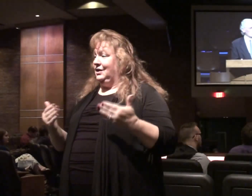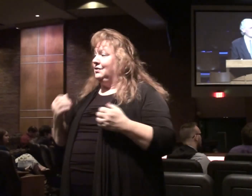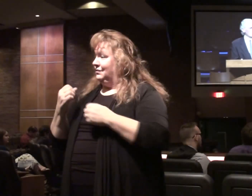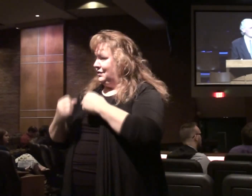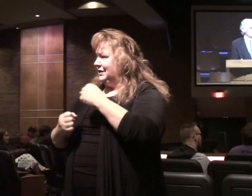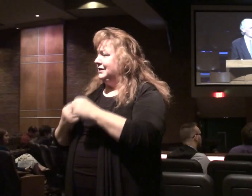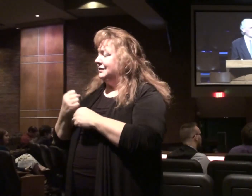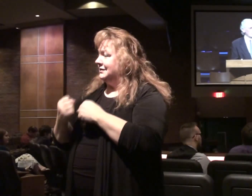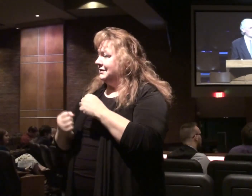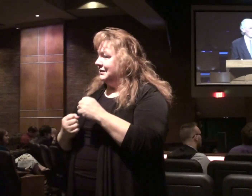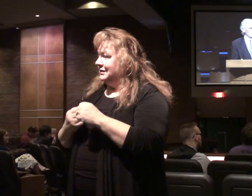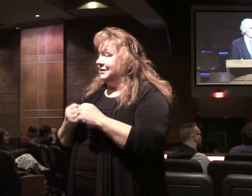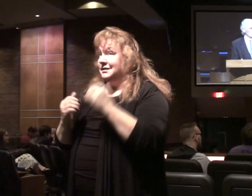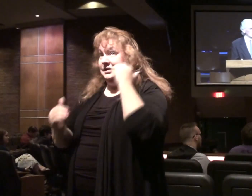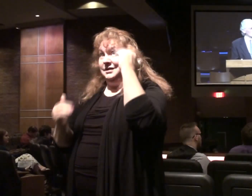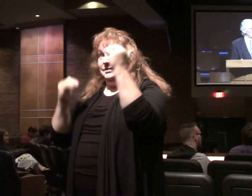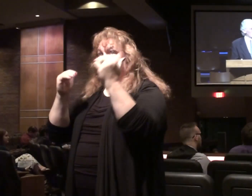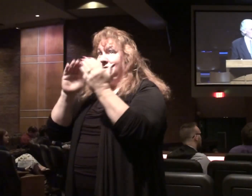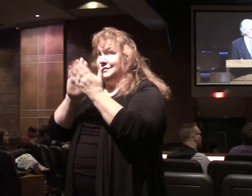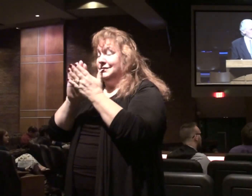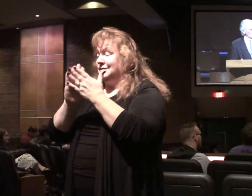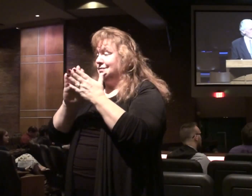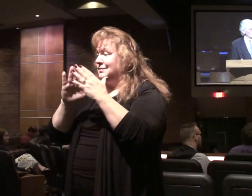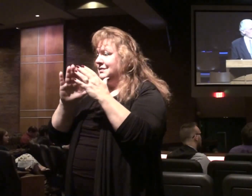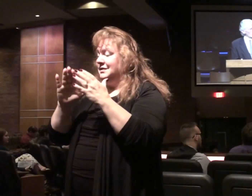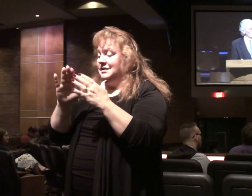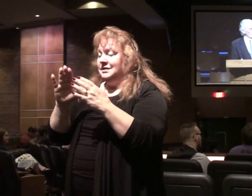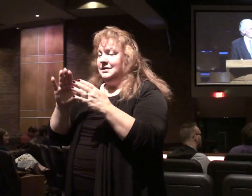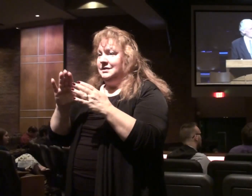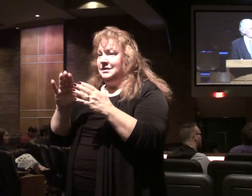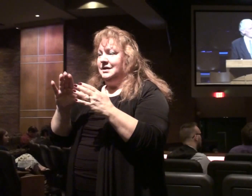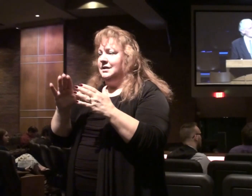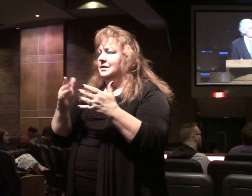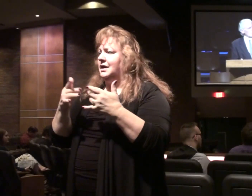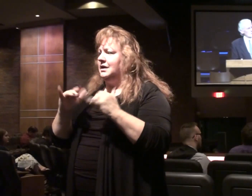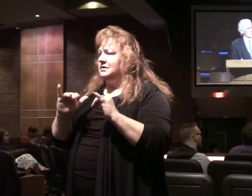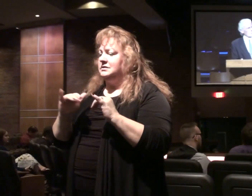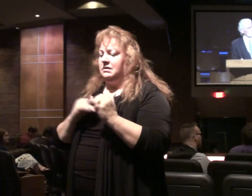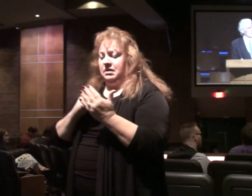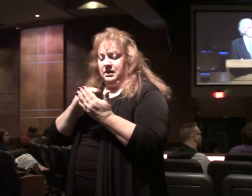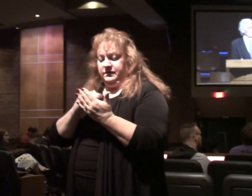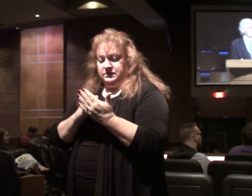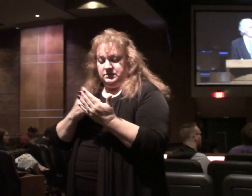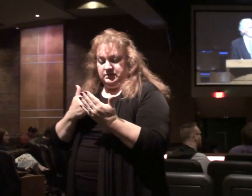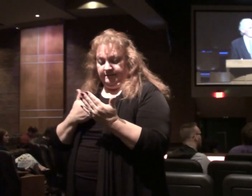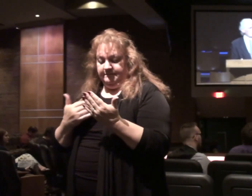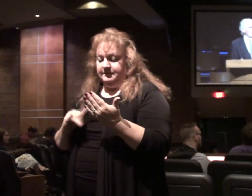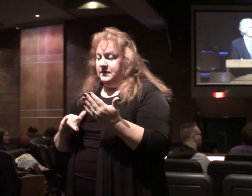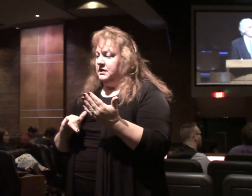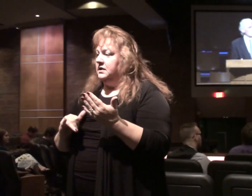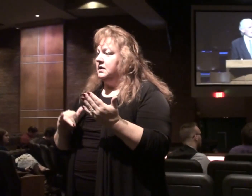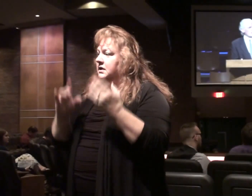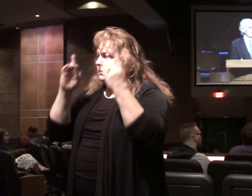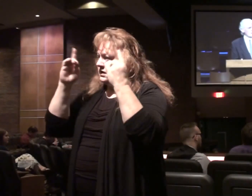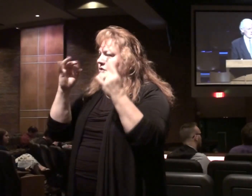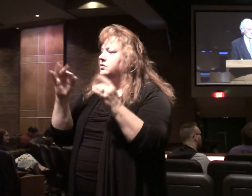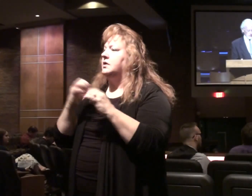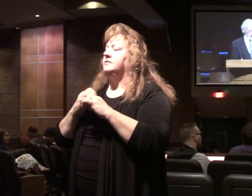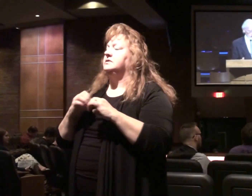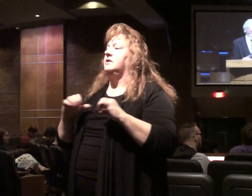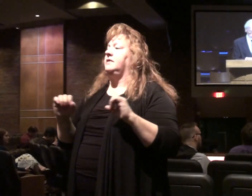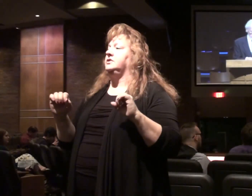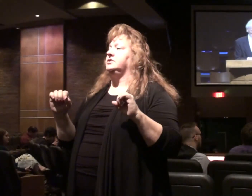years. In our adult Sunday school, I told you, I still had the syllabus he prepared on the doctrine of